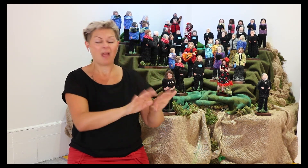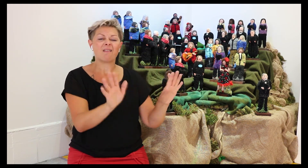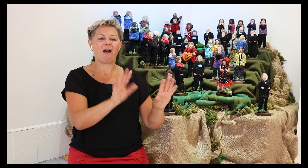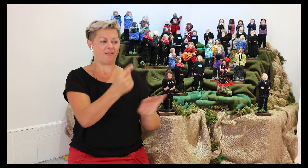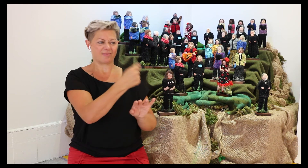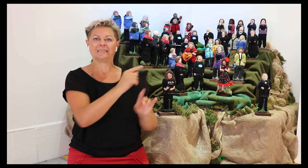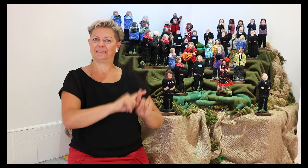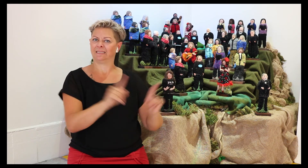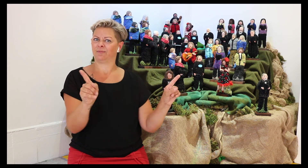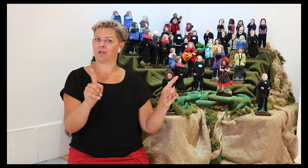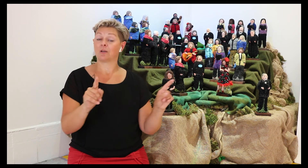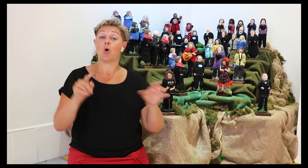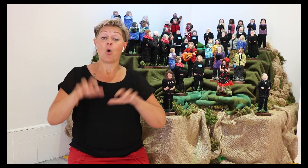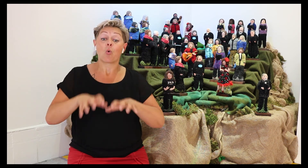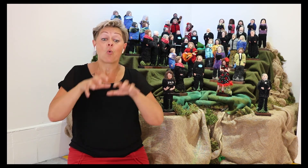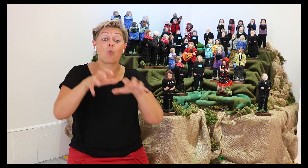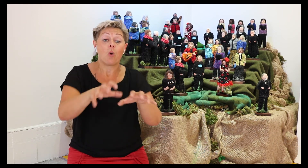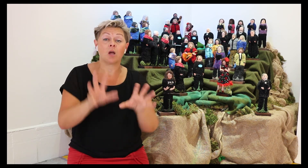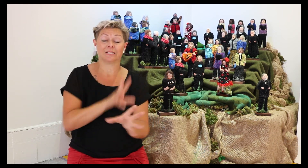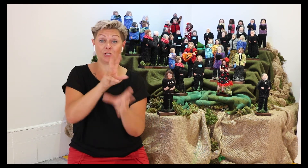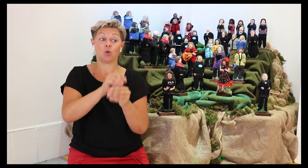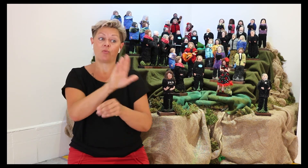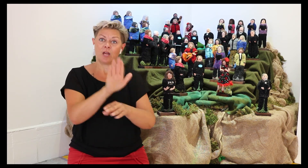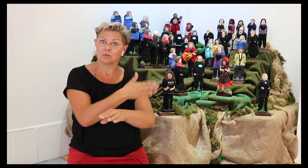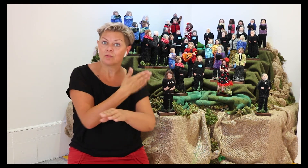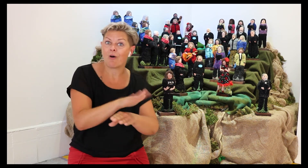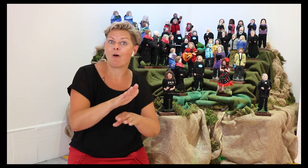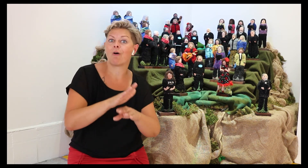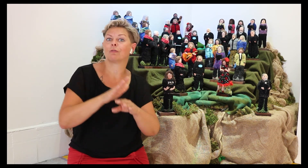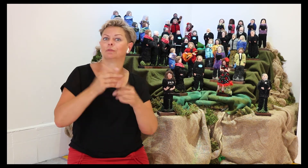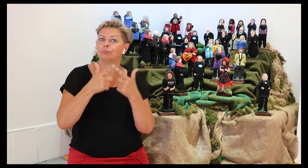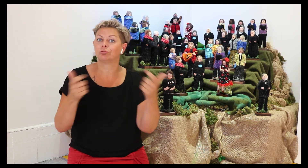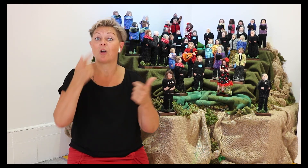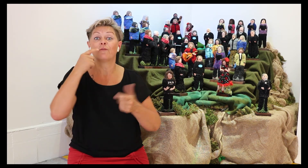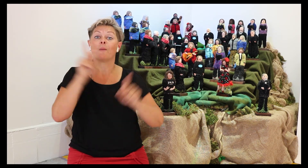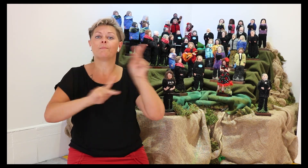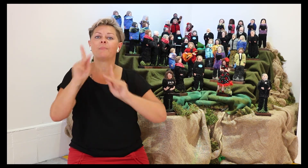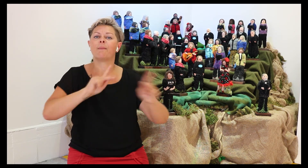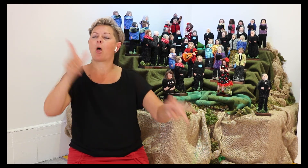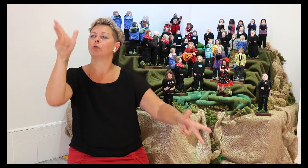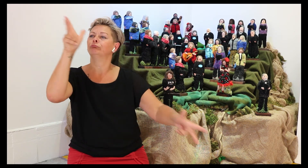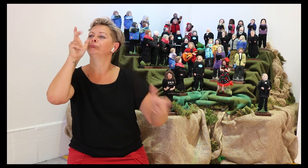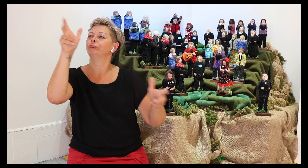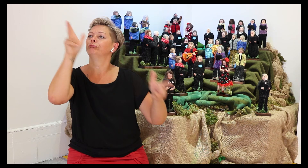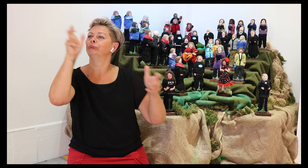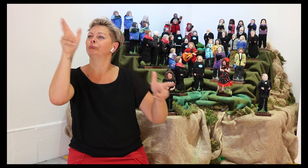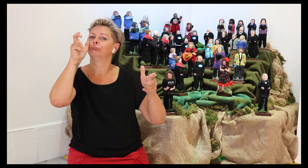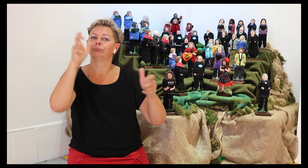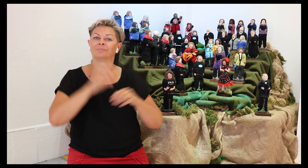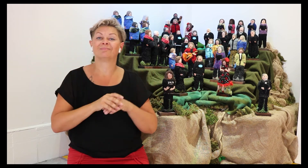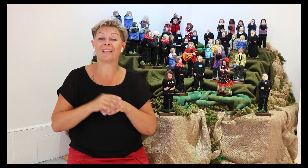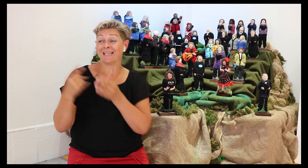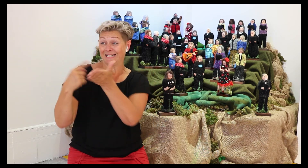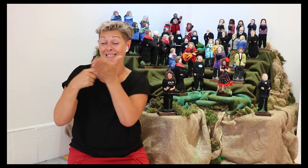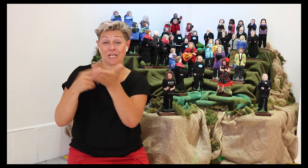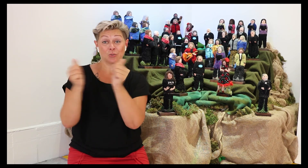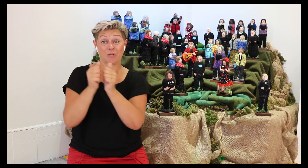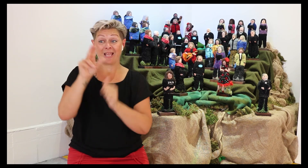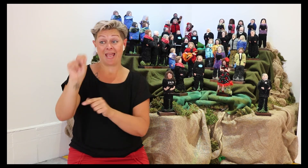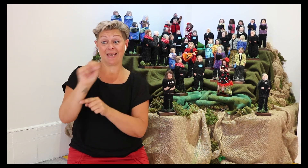out to include songs by the choirs and groups for people's listening pleasure. Initial discussions with the Deaf Association of